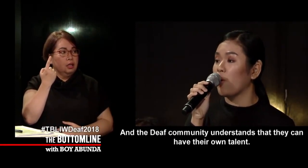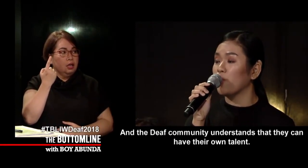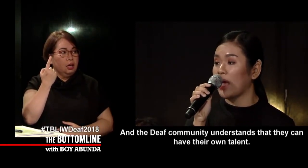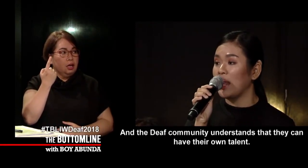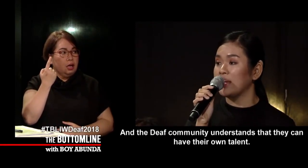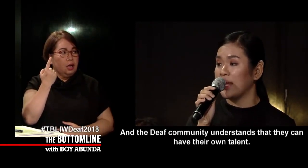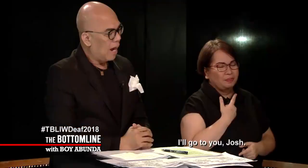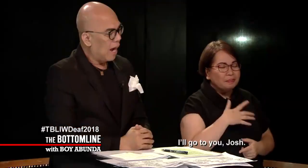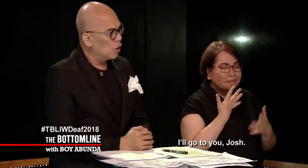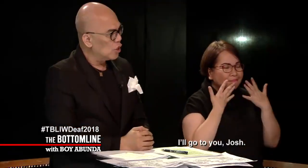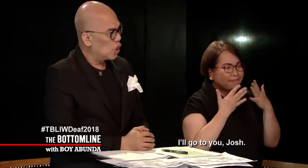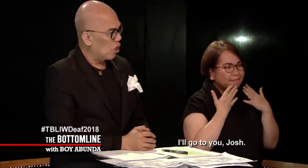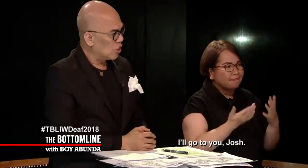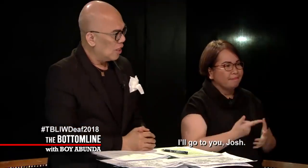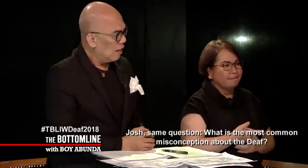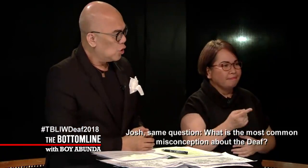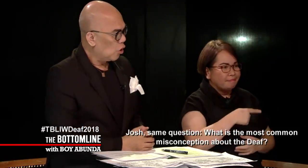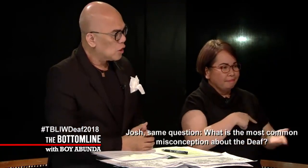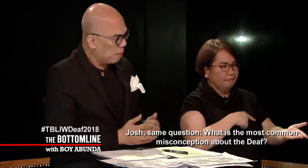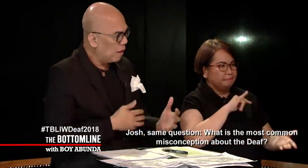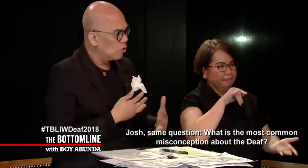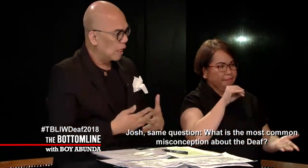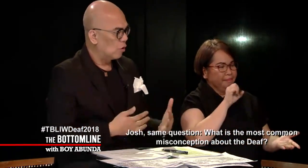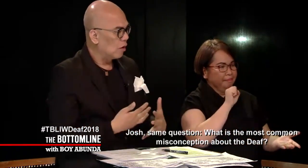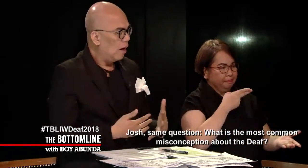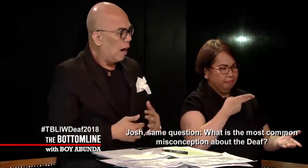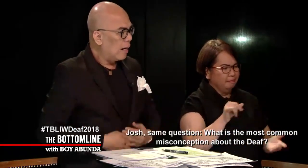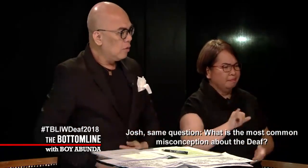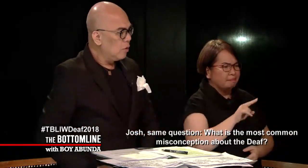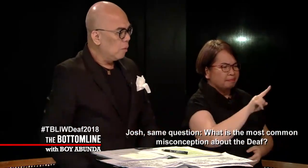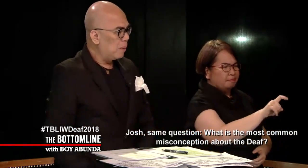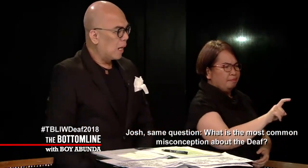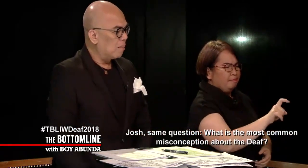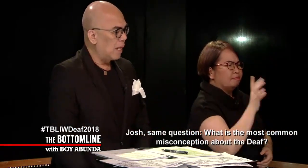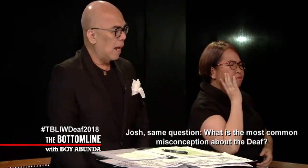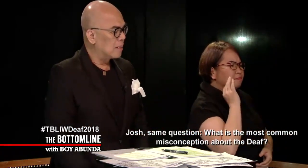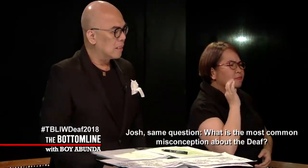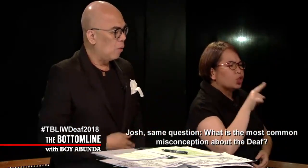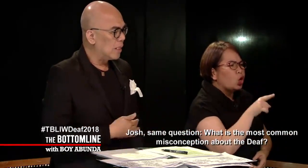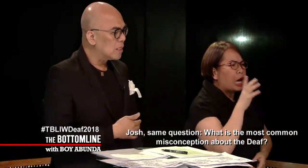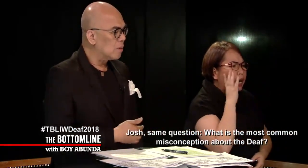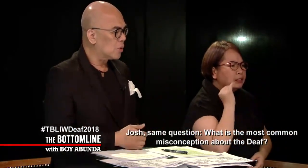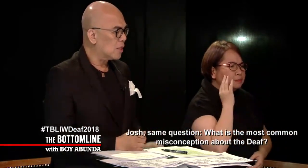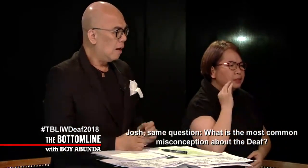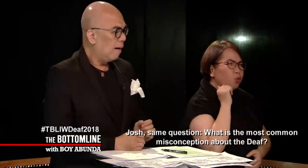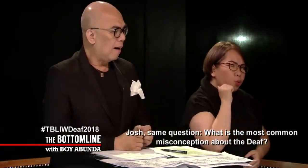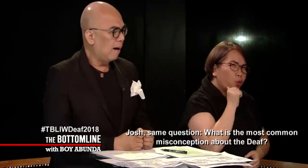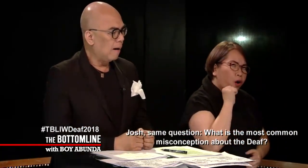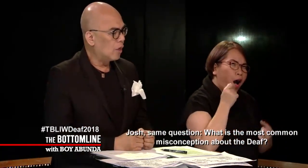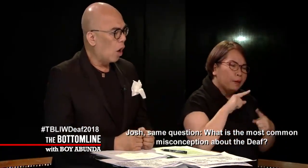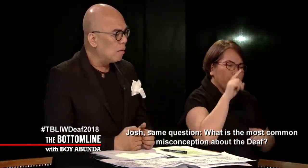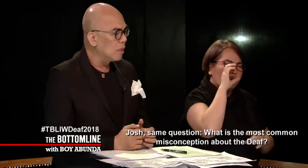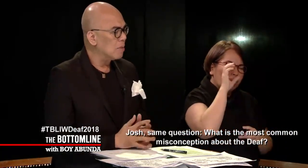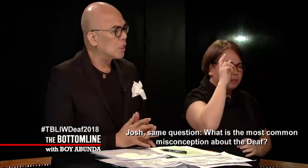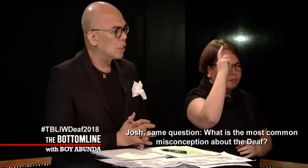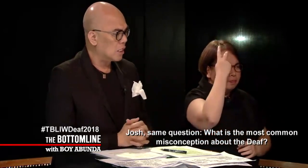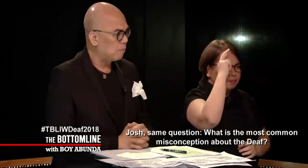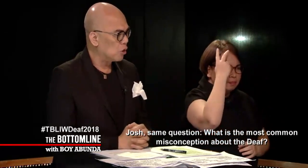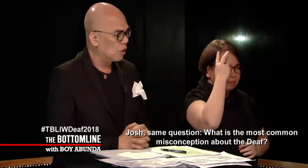have their own talent. Yeah. I'll go to Josh. Josh, parehong tanong. Ano yung pinakamadalas na, what is the most